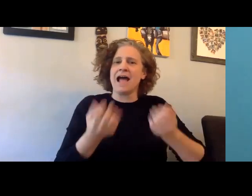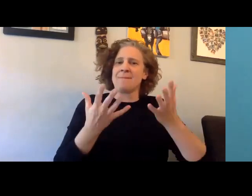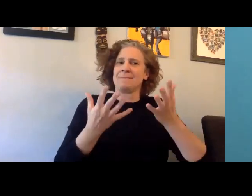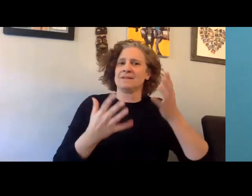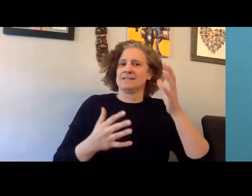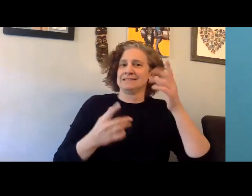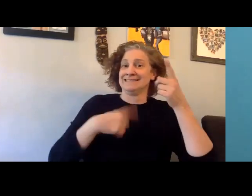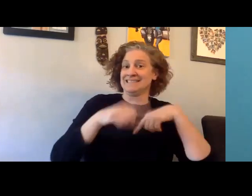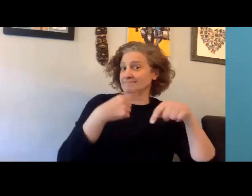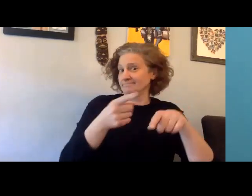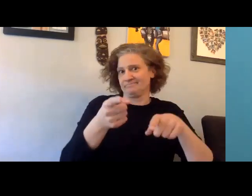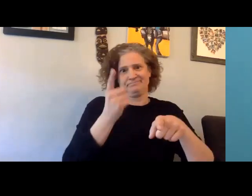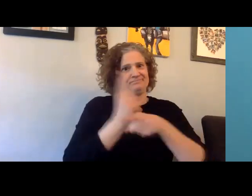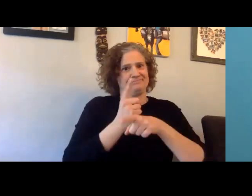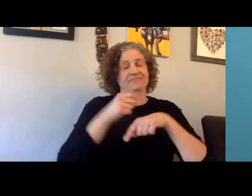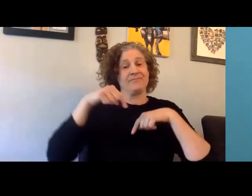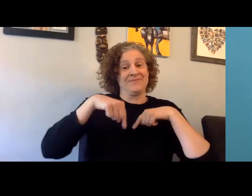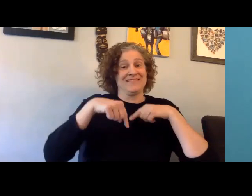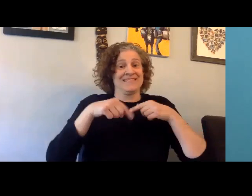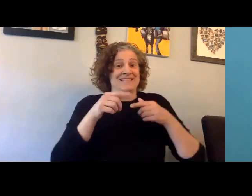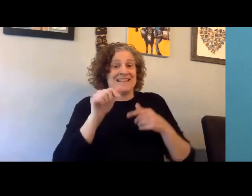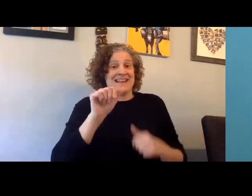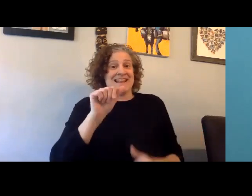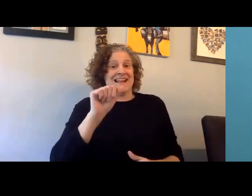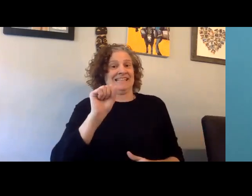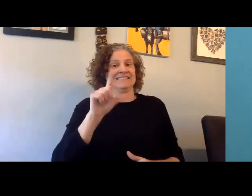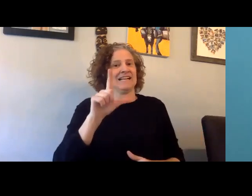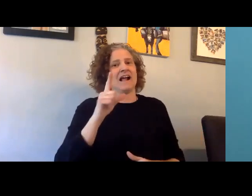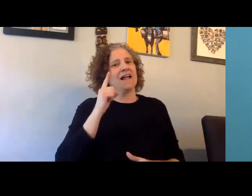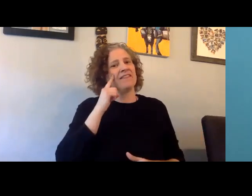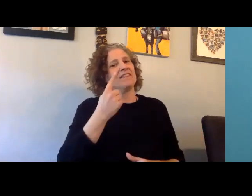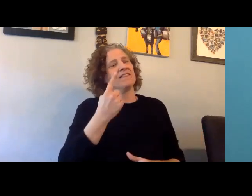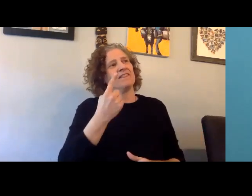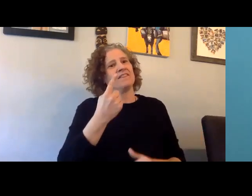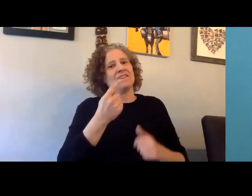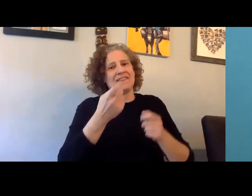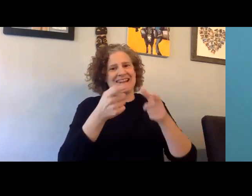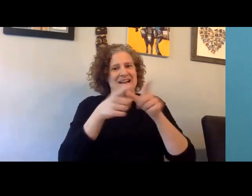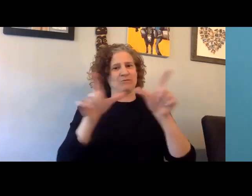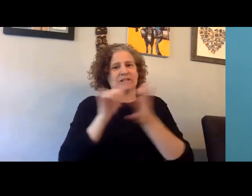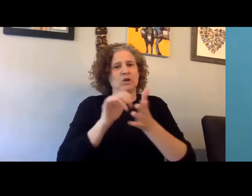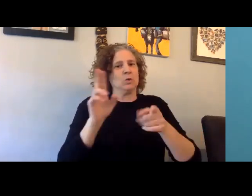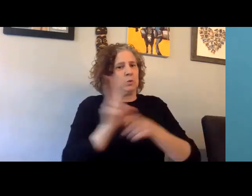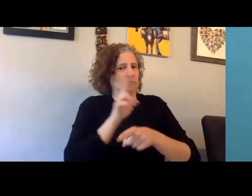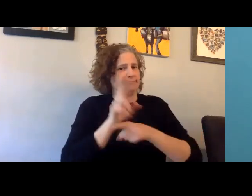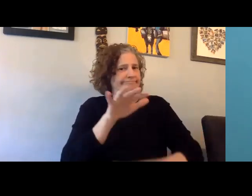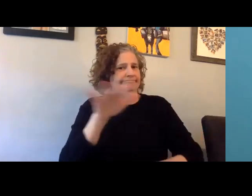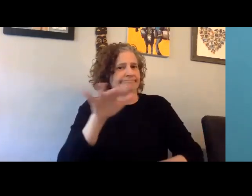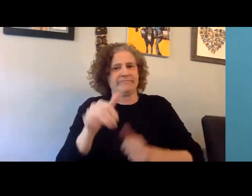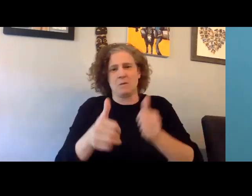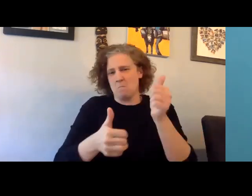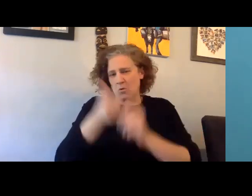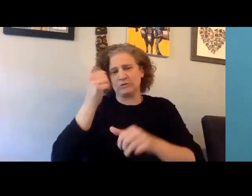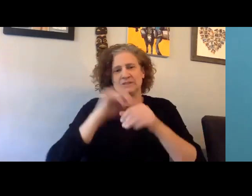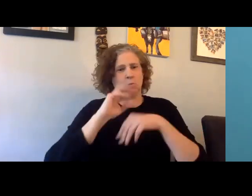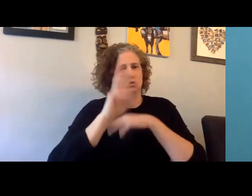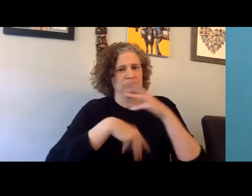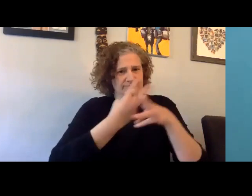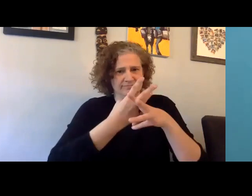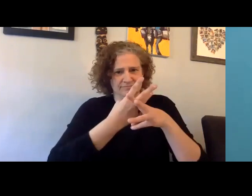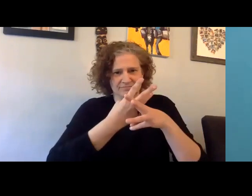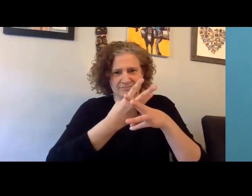what percentage of signing is finger spelling or signing? This is a great question. So in ASL,